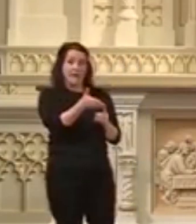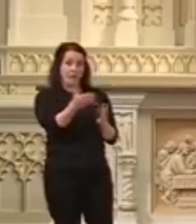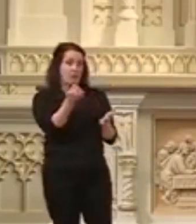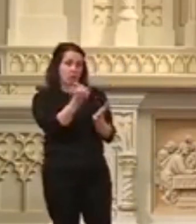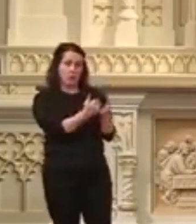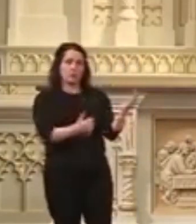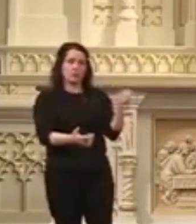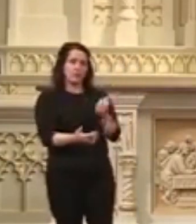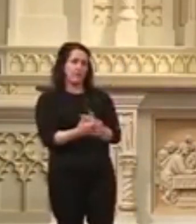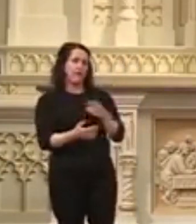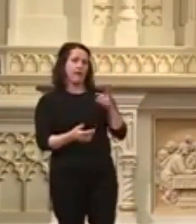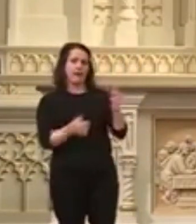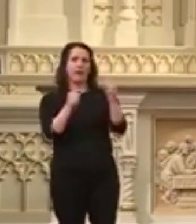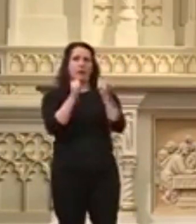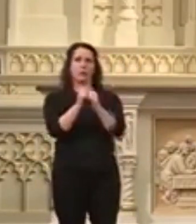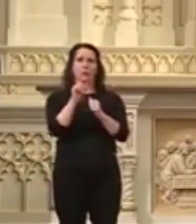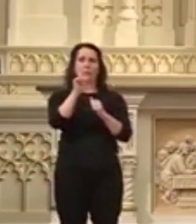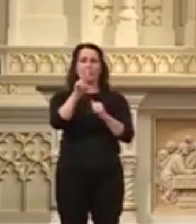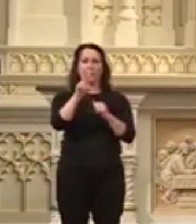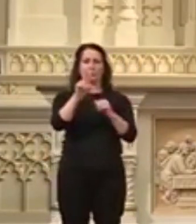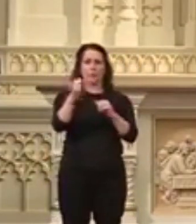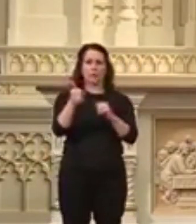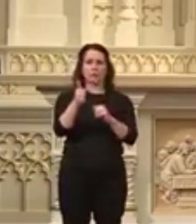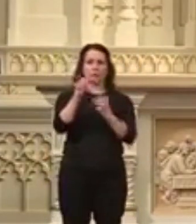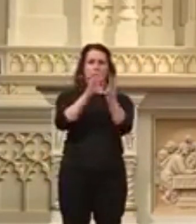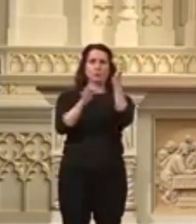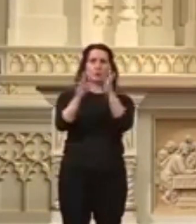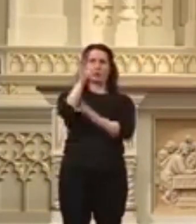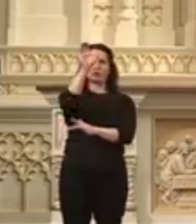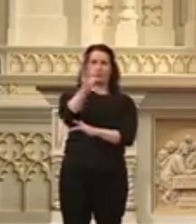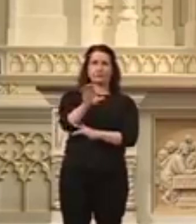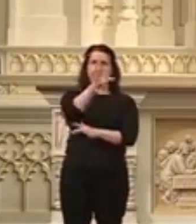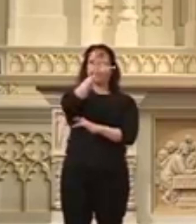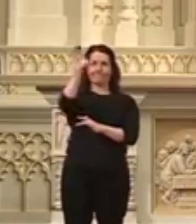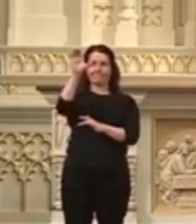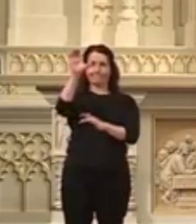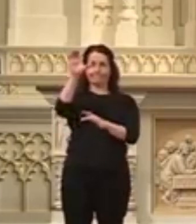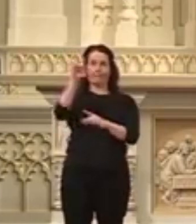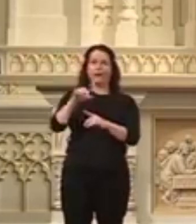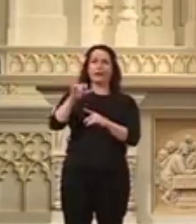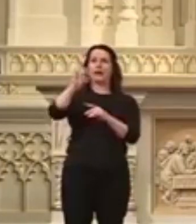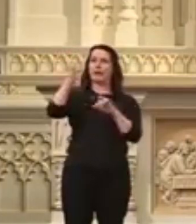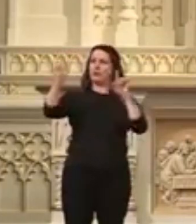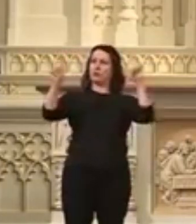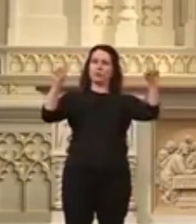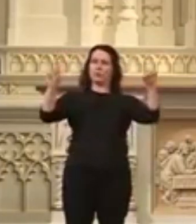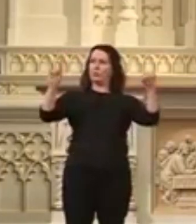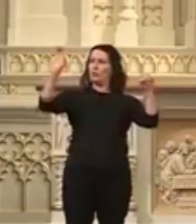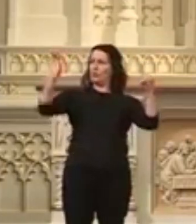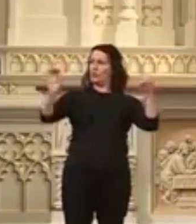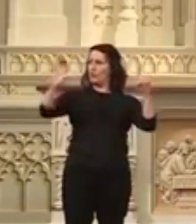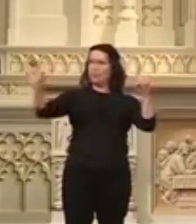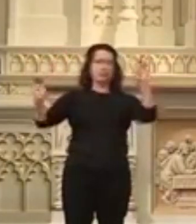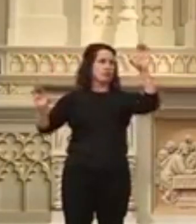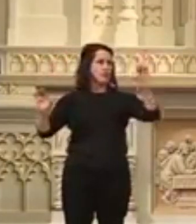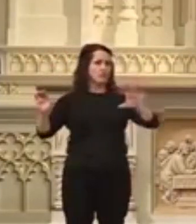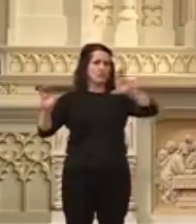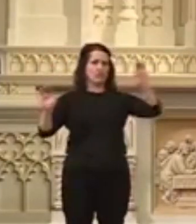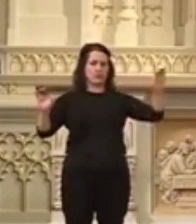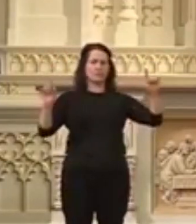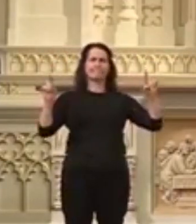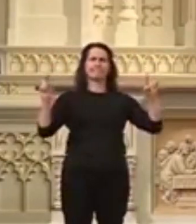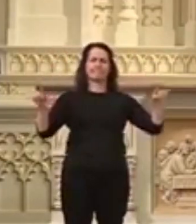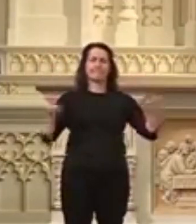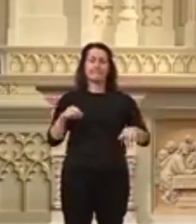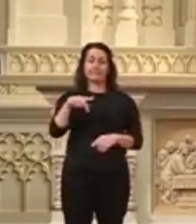others, one on either side, with Jesus in the middle. Pilate also had an